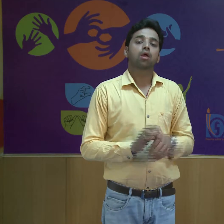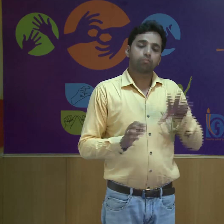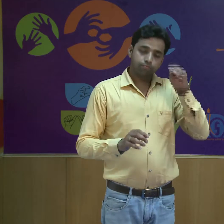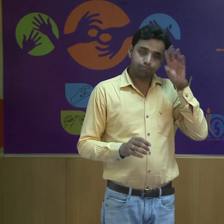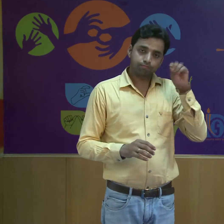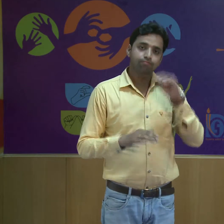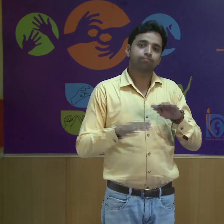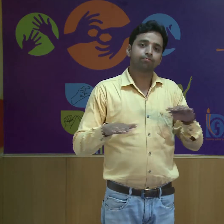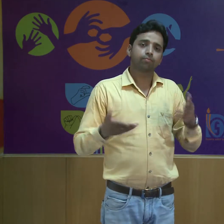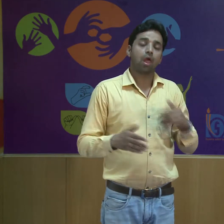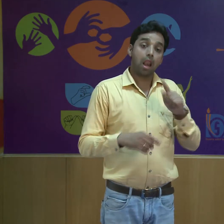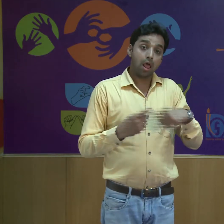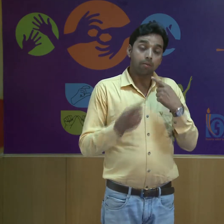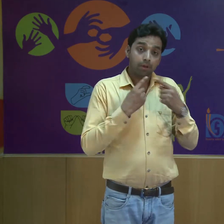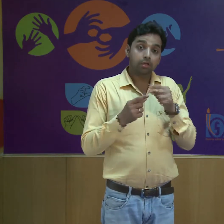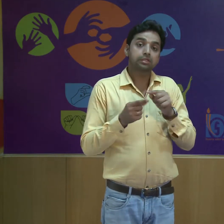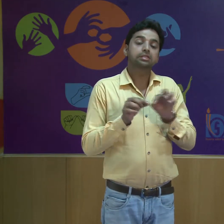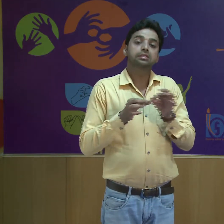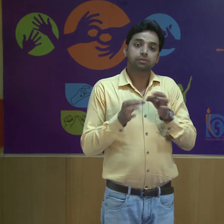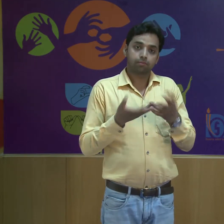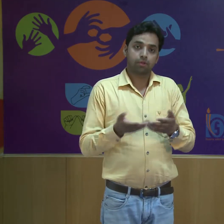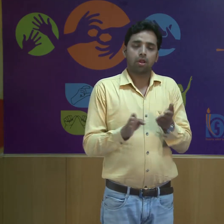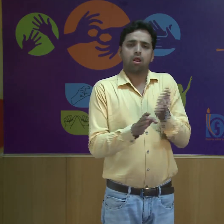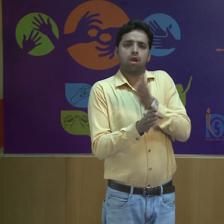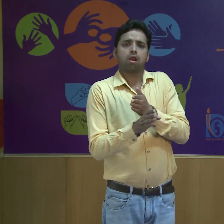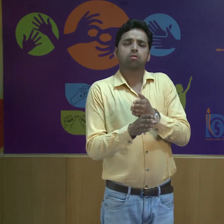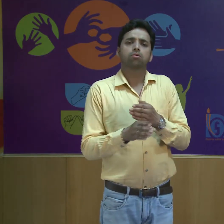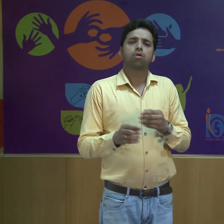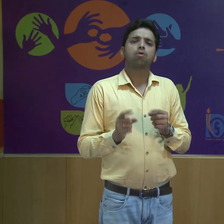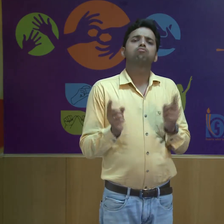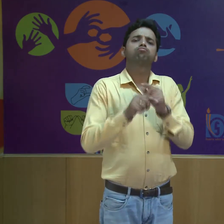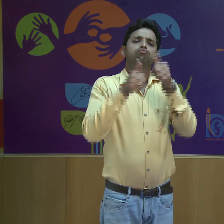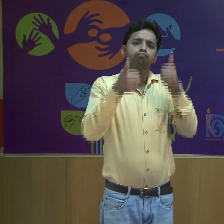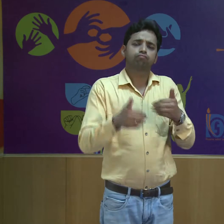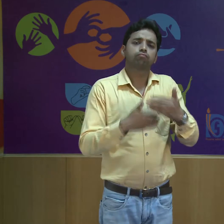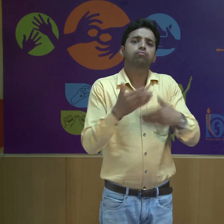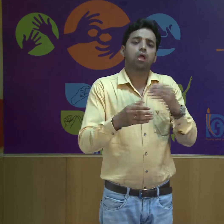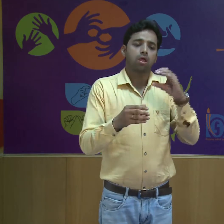Learners, let me now explain another feature of the caste system to